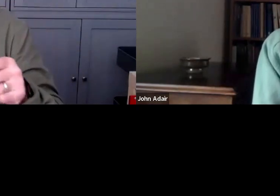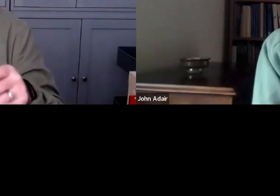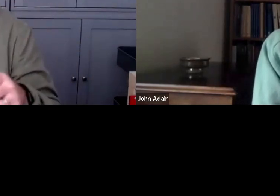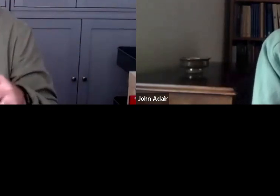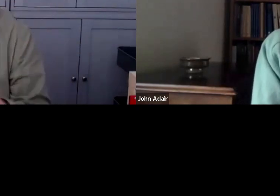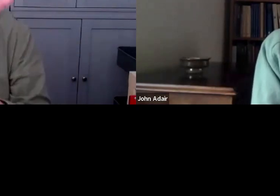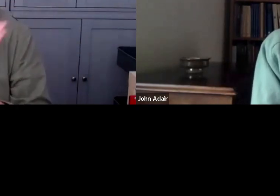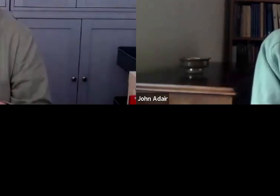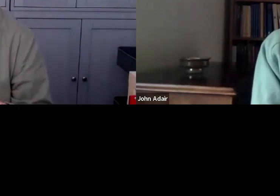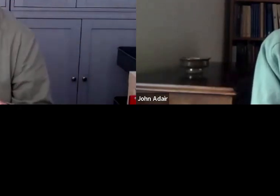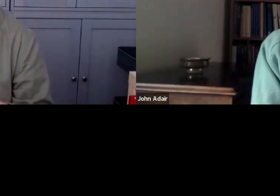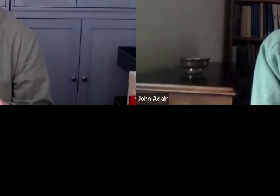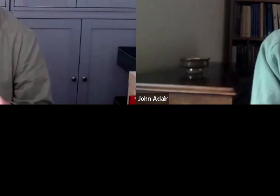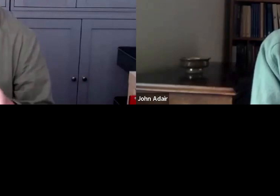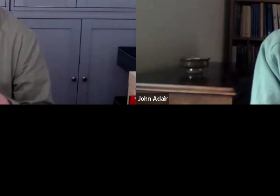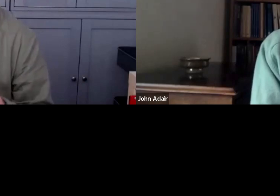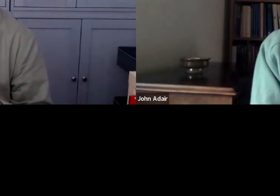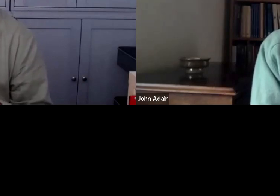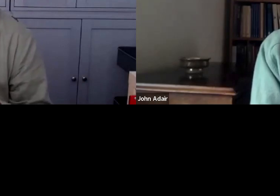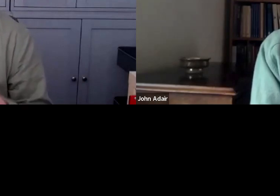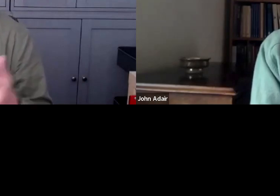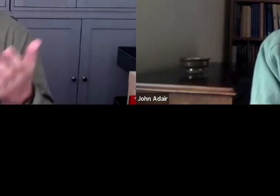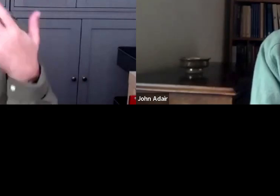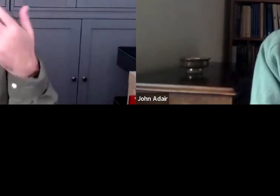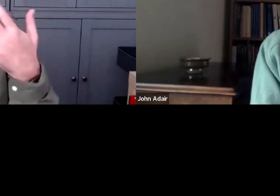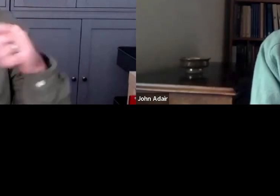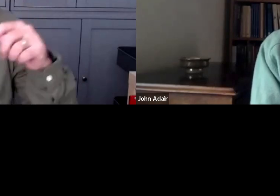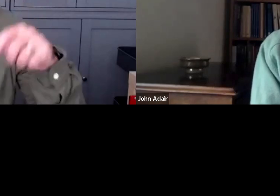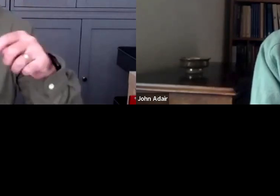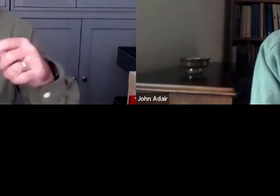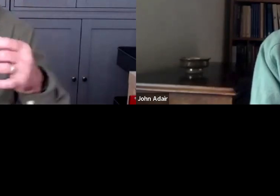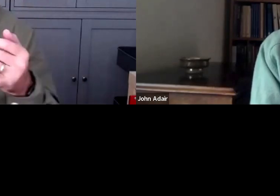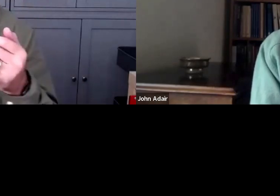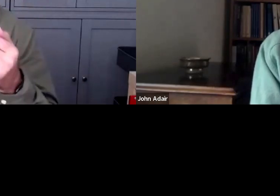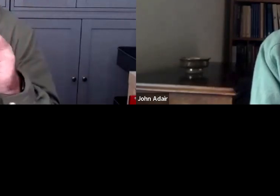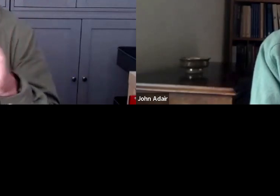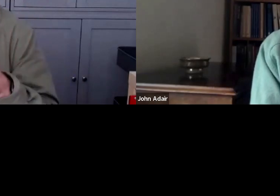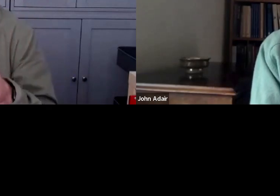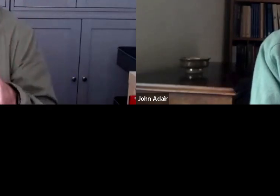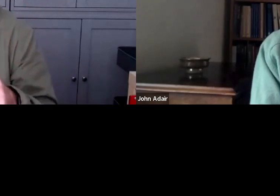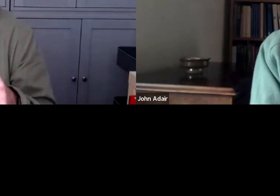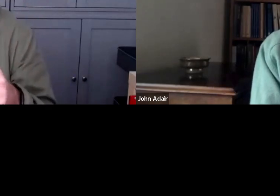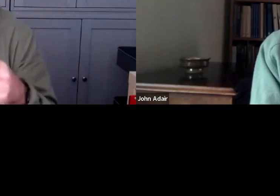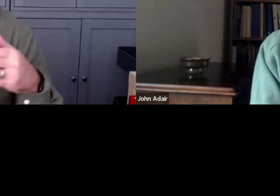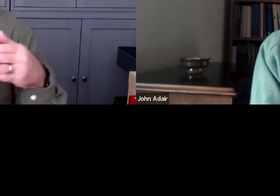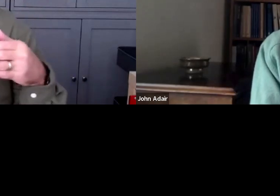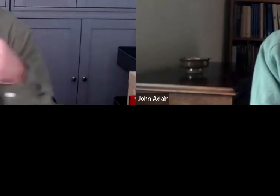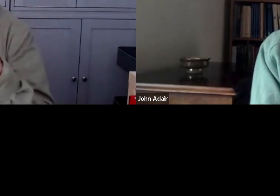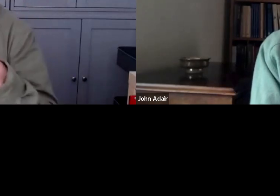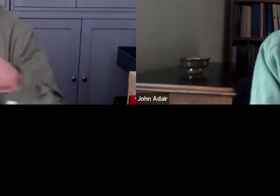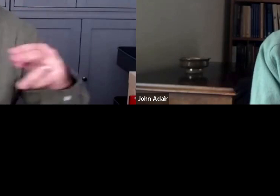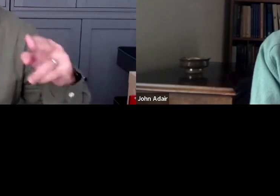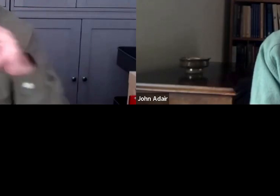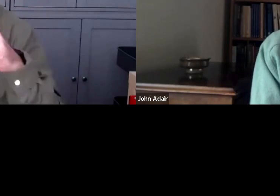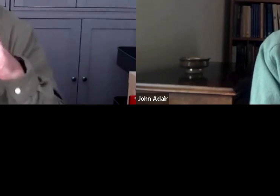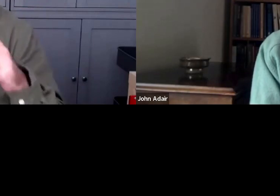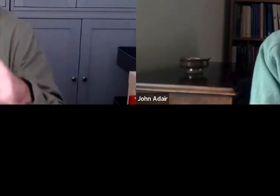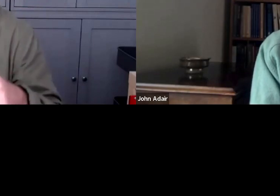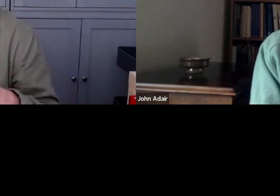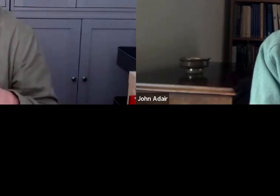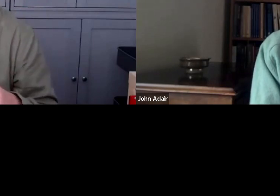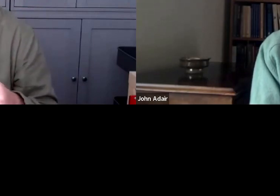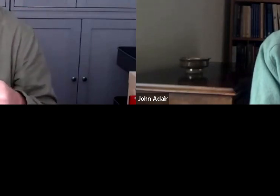Hello, good afternoon to everybody who's joined us. Welcome to the UK